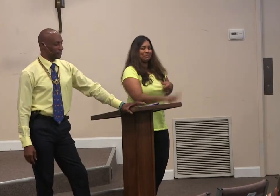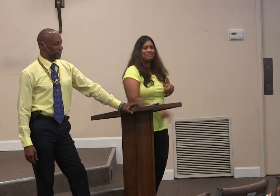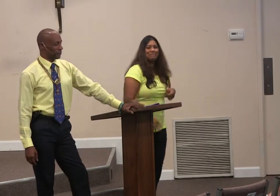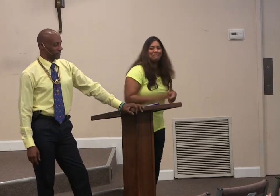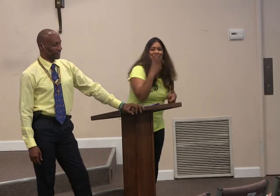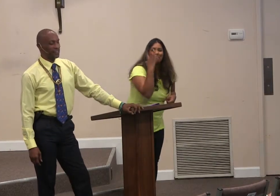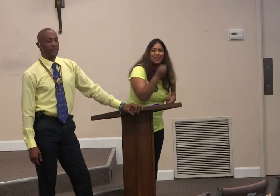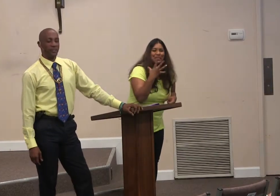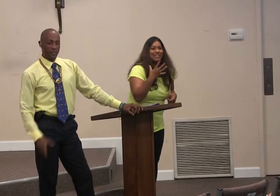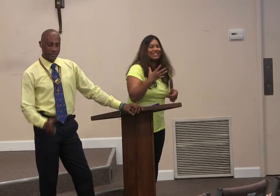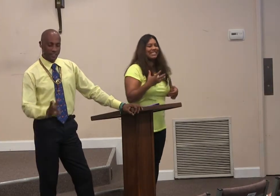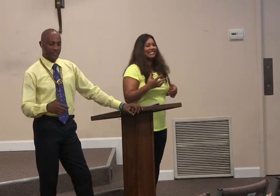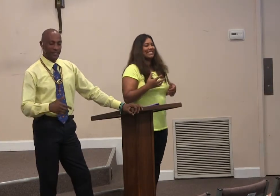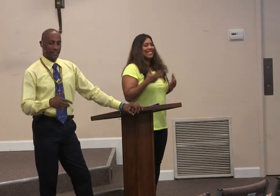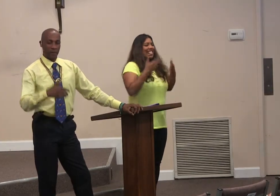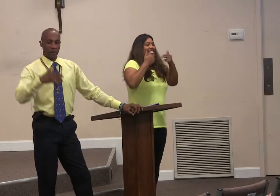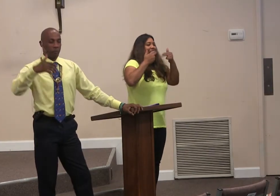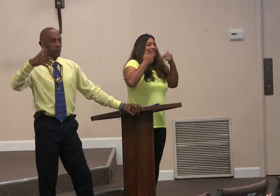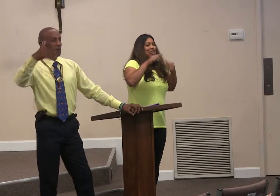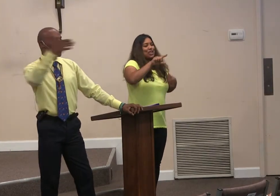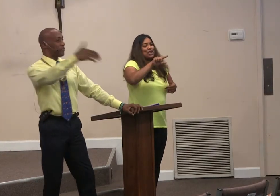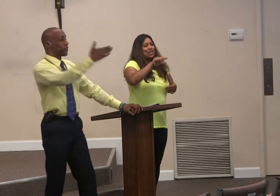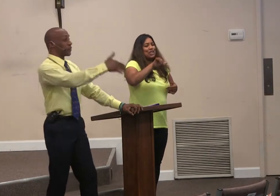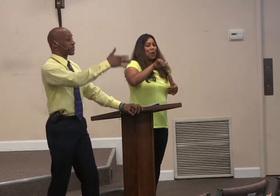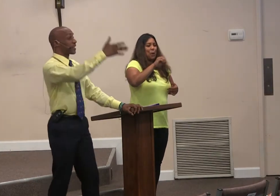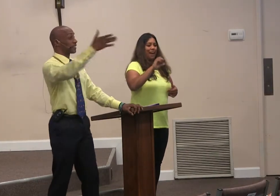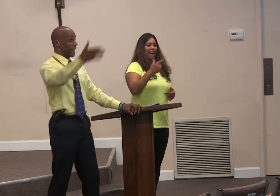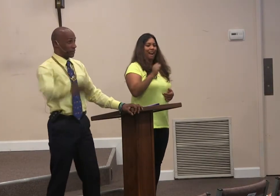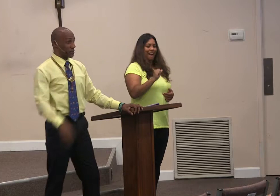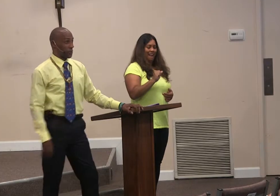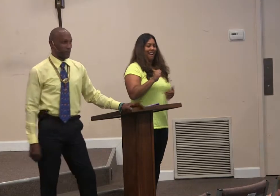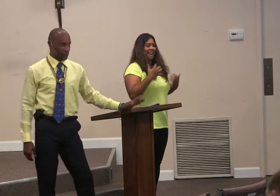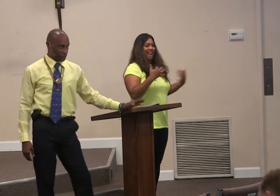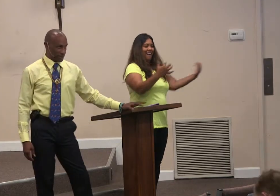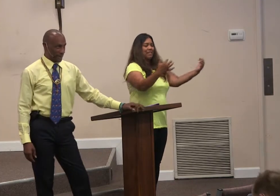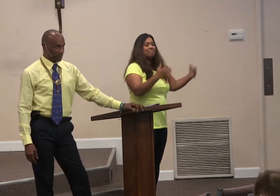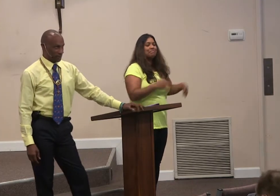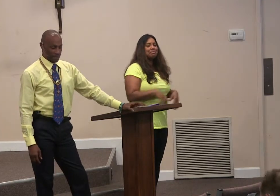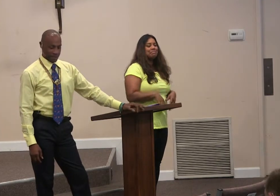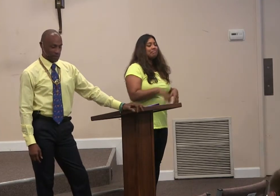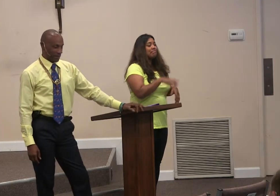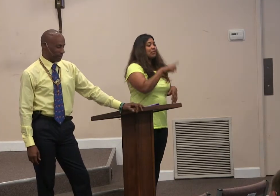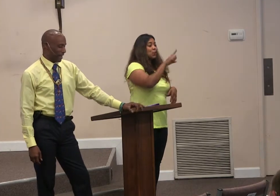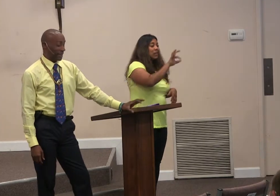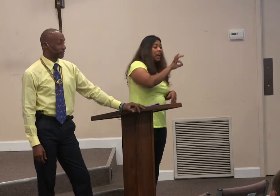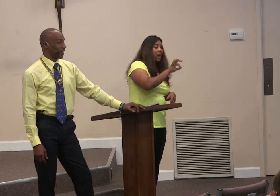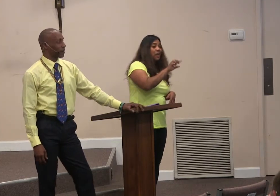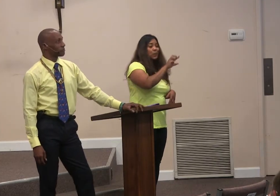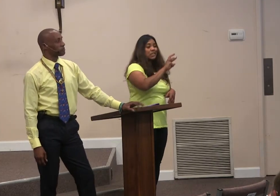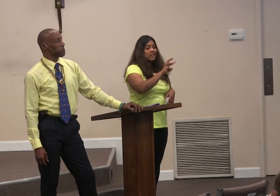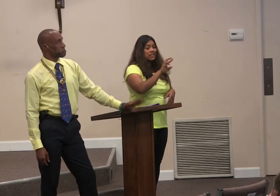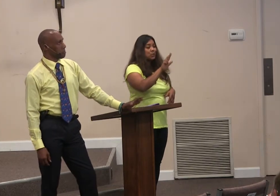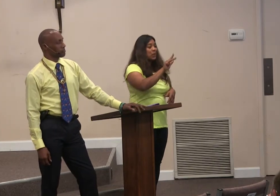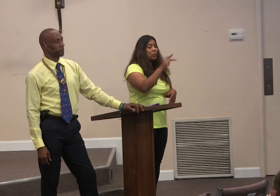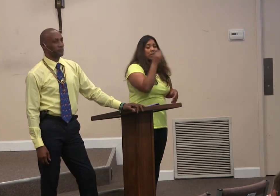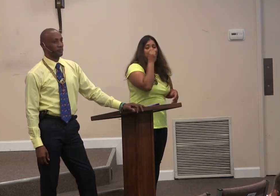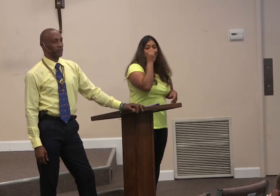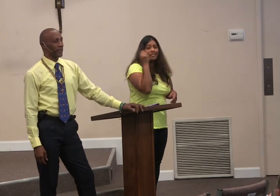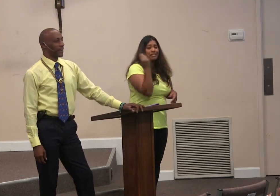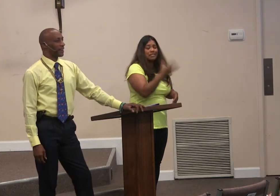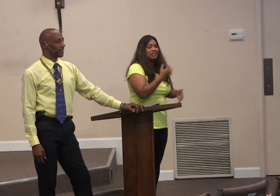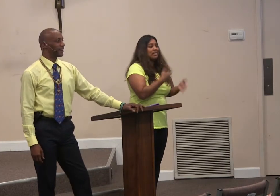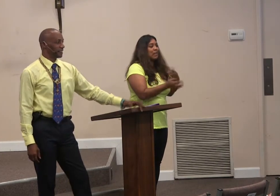Beautiful. Laughter yoga. But with those letters, whether they're 29, 26, 23, I don't care.